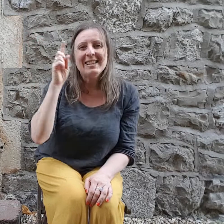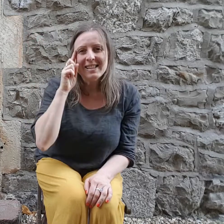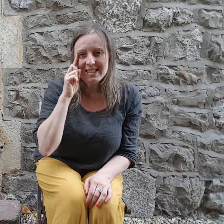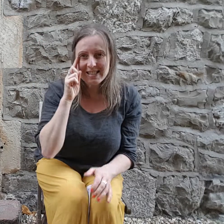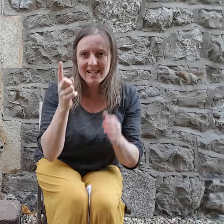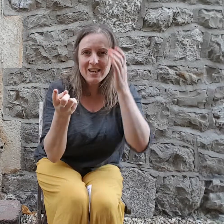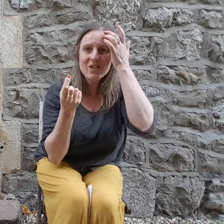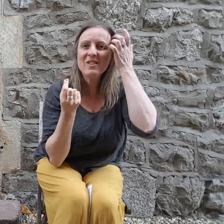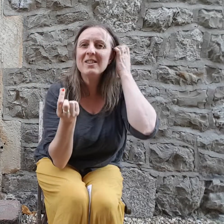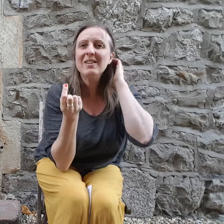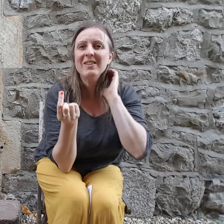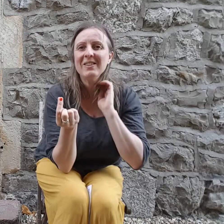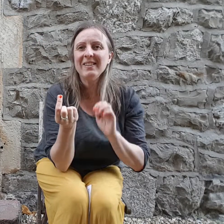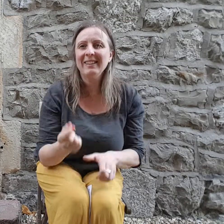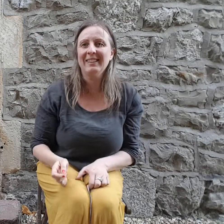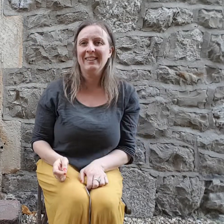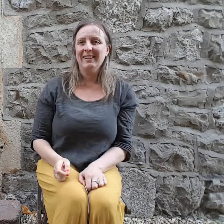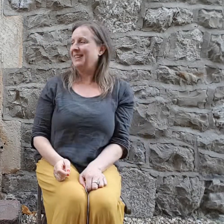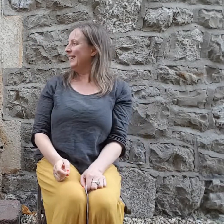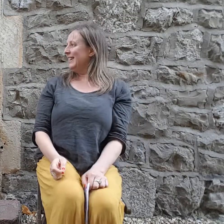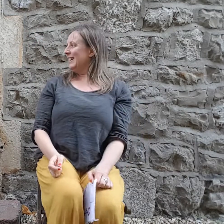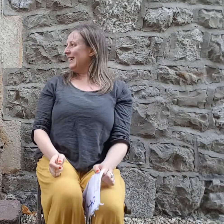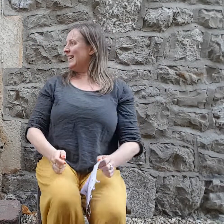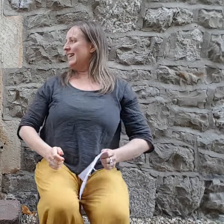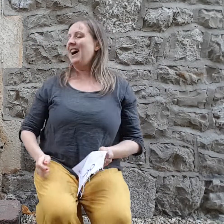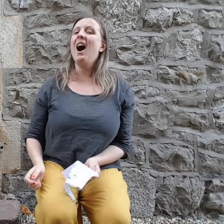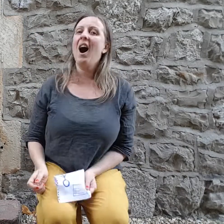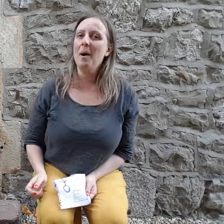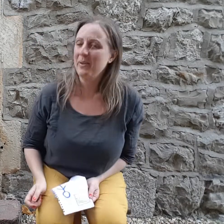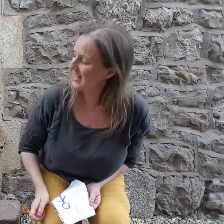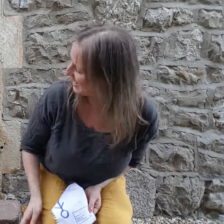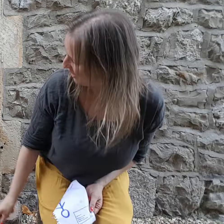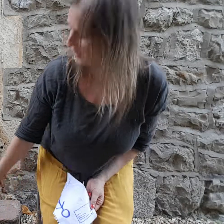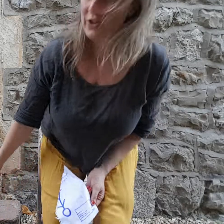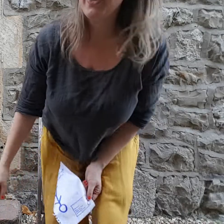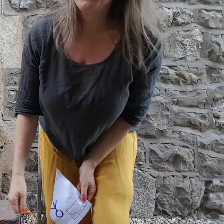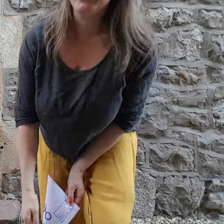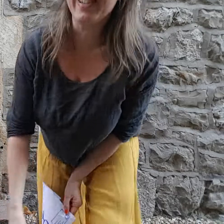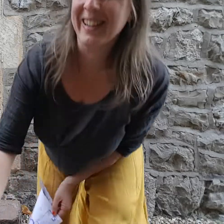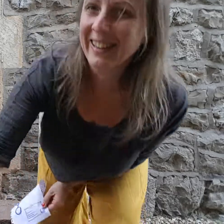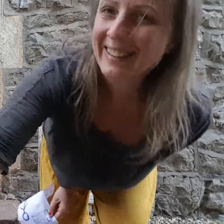See you soon! Go, go, go, say. I'll press it because you've got no shoes on.